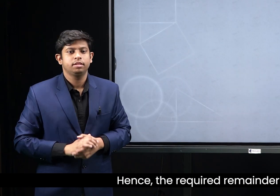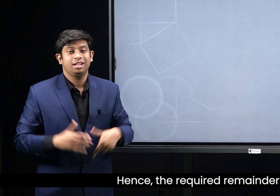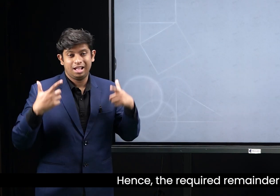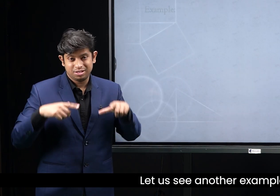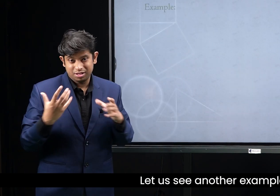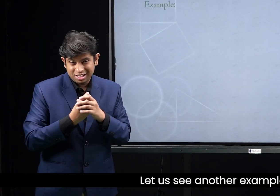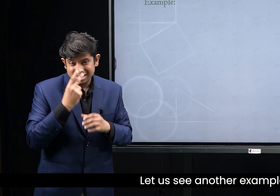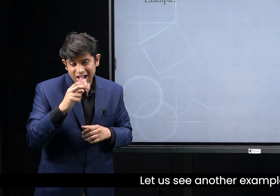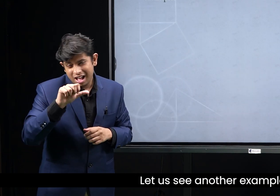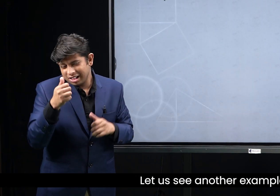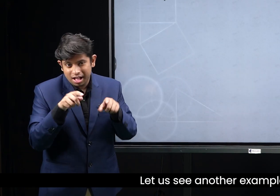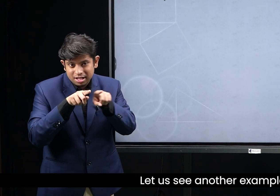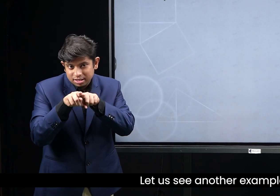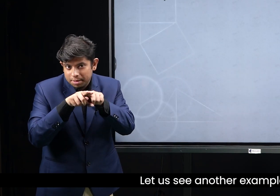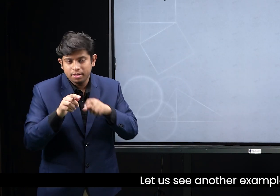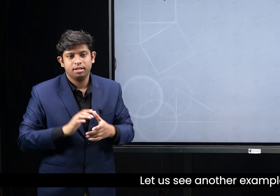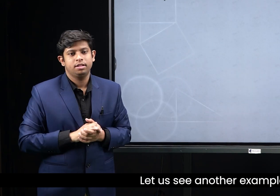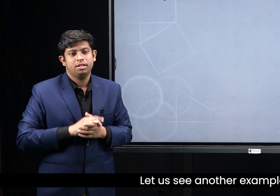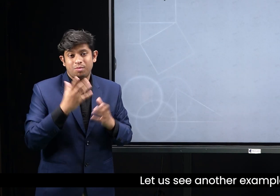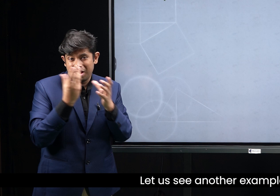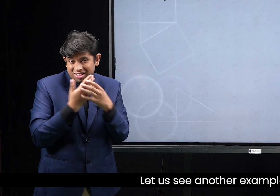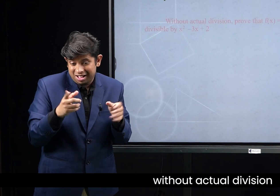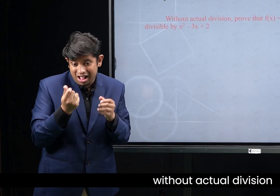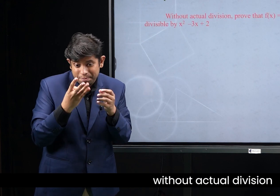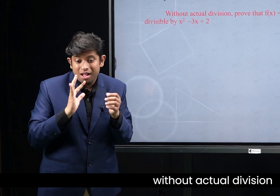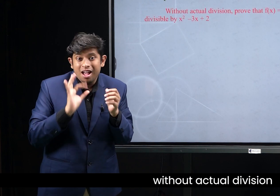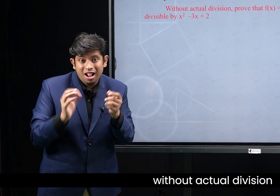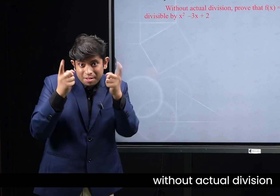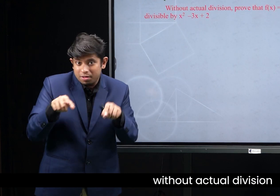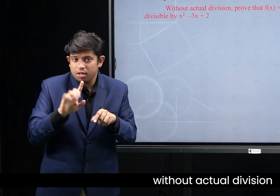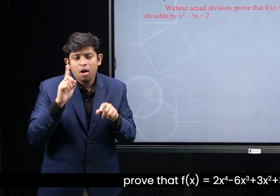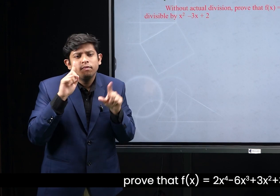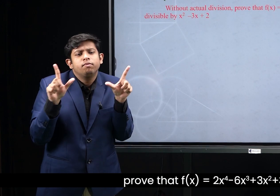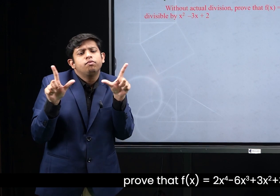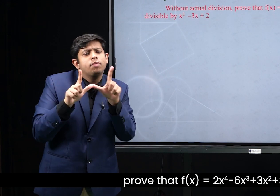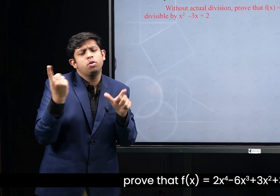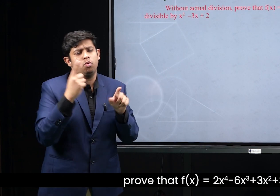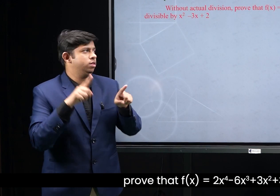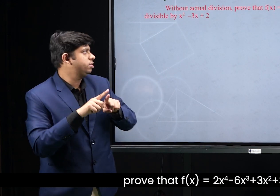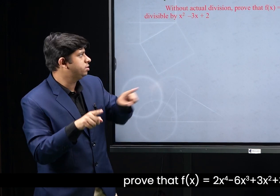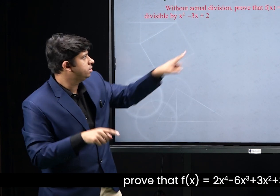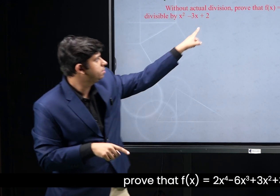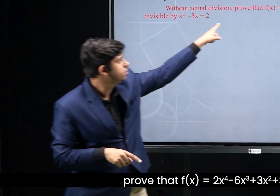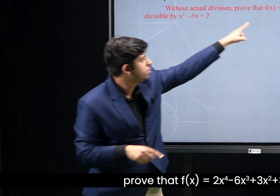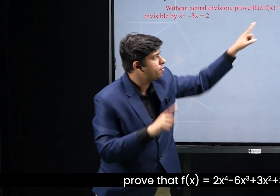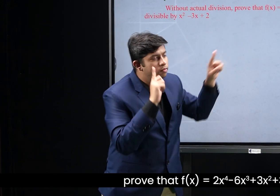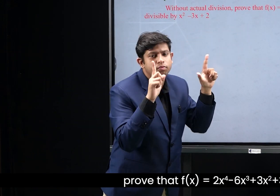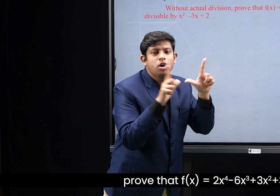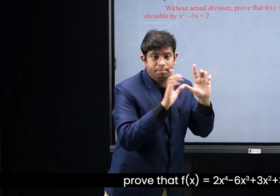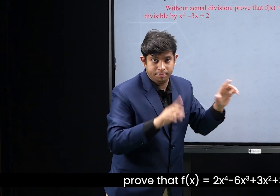Let us see another example. Without actual division, prove that f of x is equal to 2x power 4